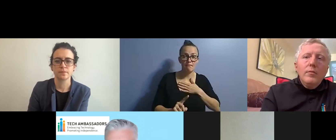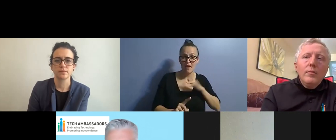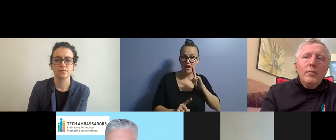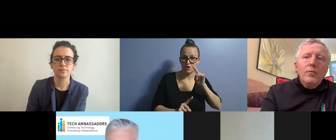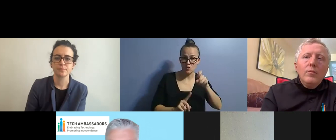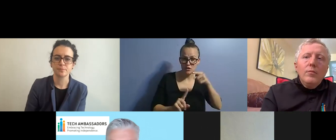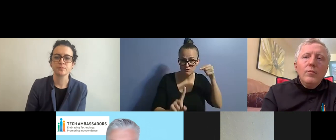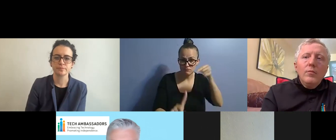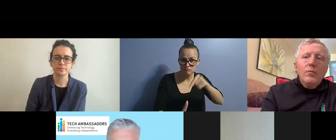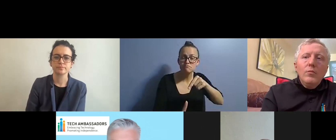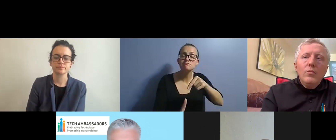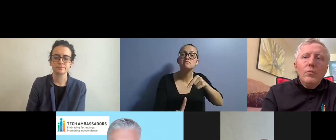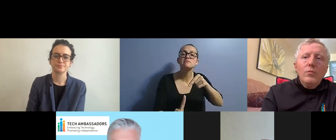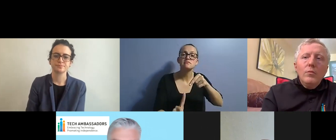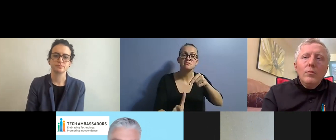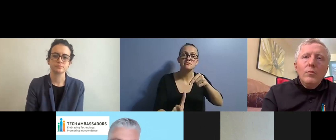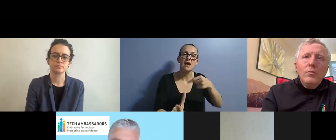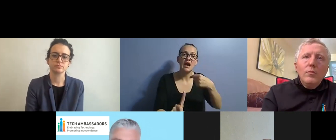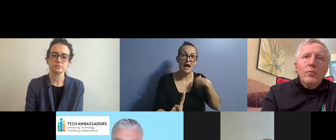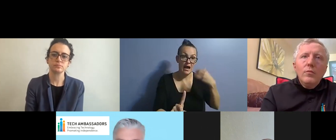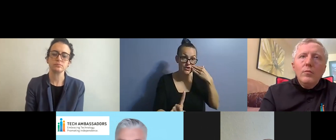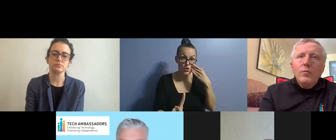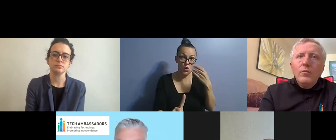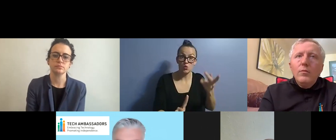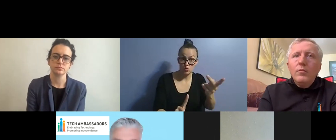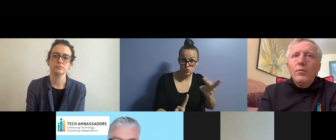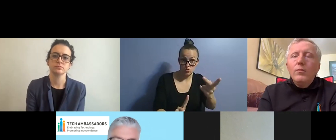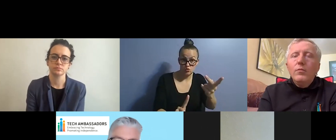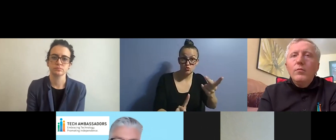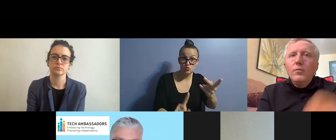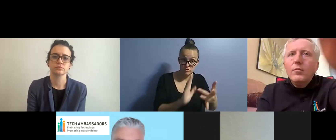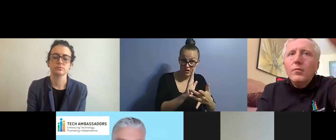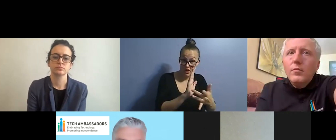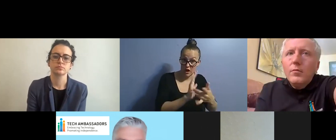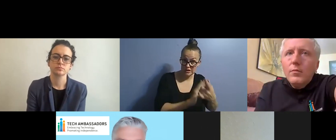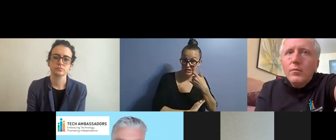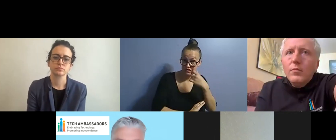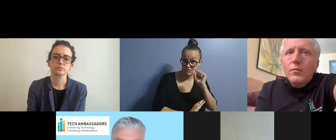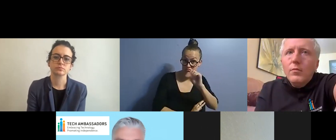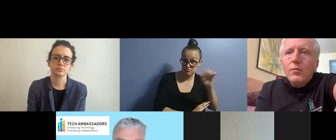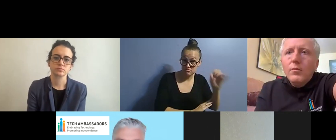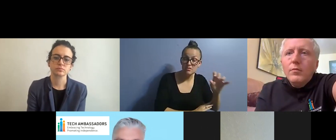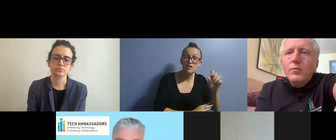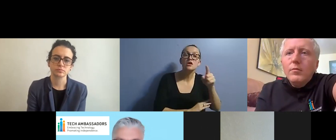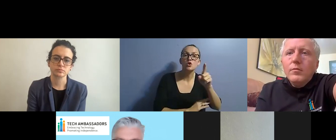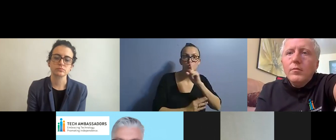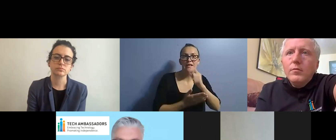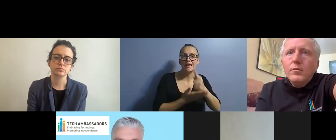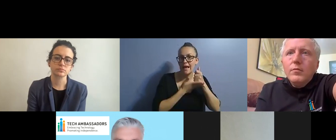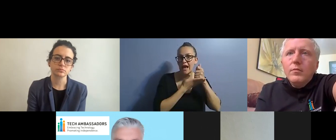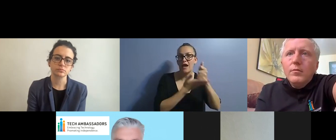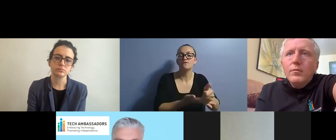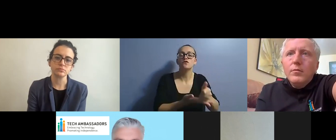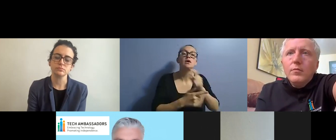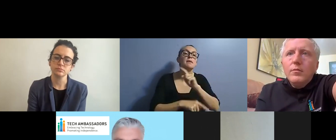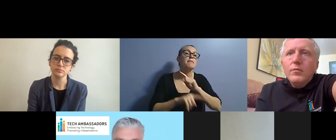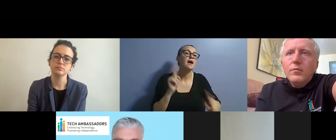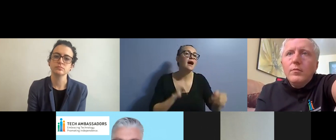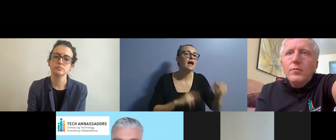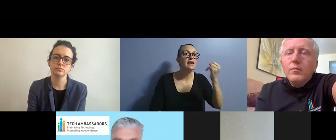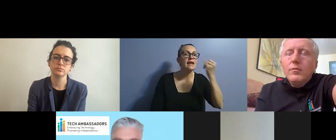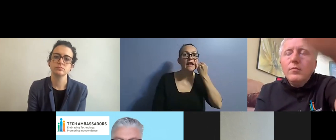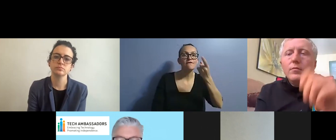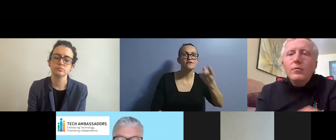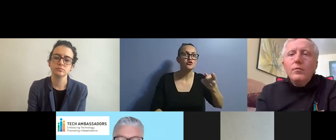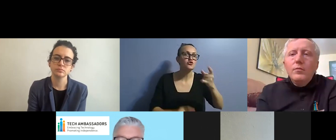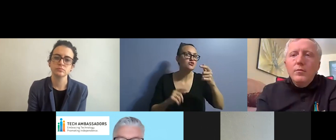know that those two pieces of technology are very helpful to you, but you know, if you had an unlimited budget and you could make them do things that